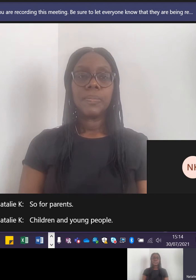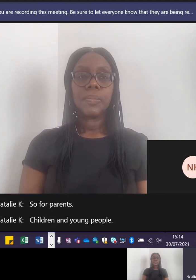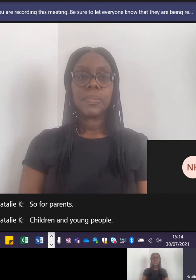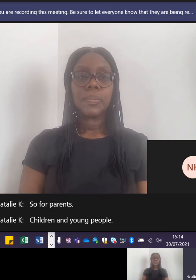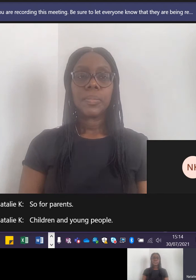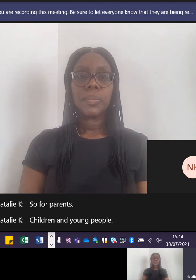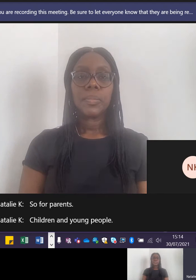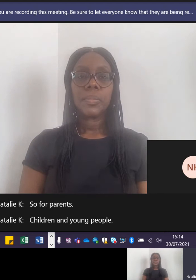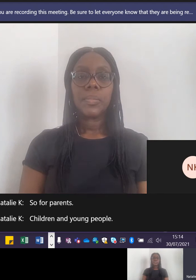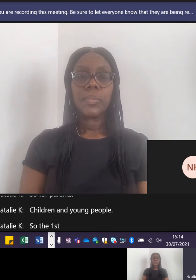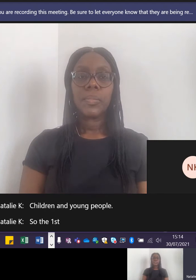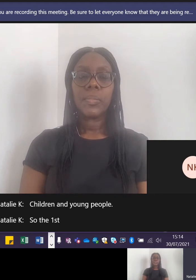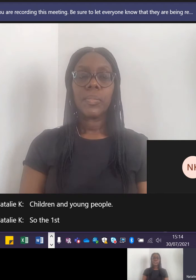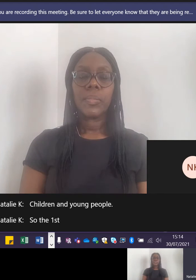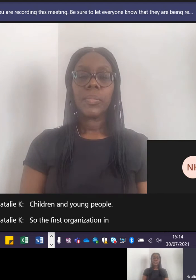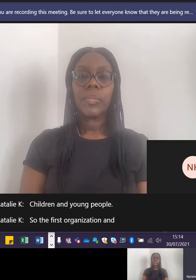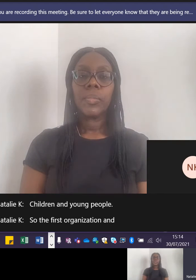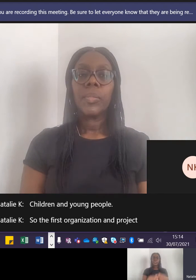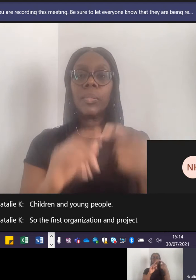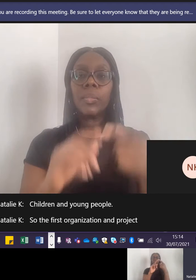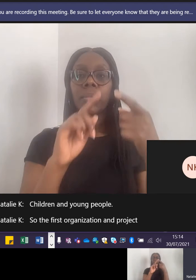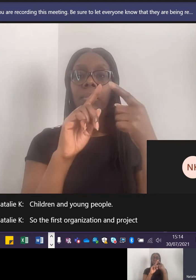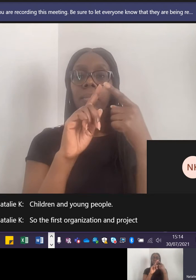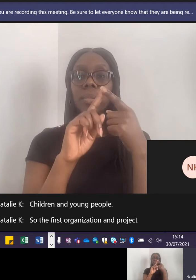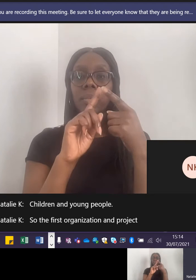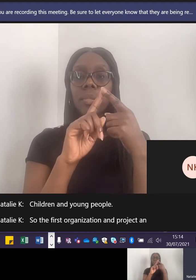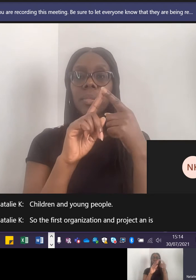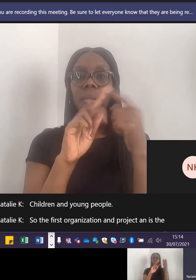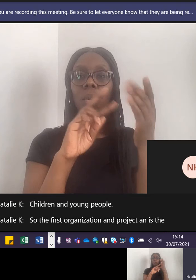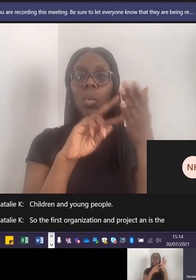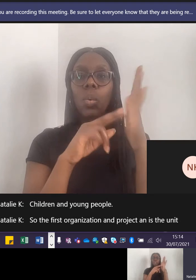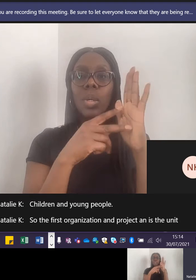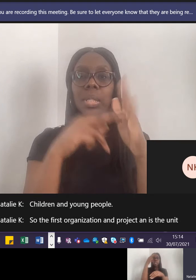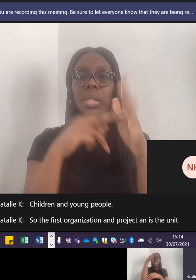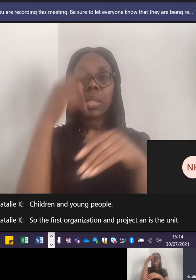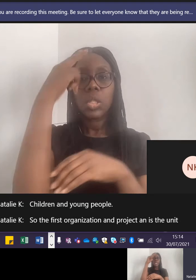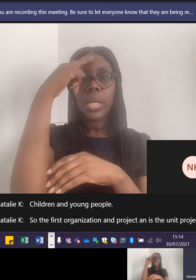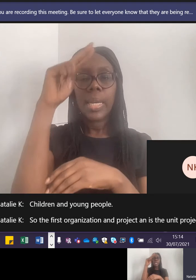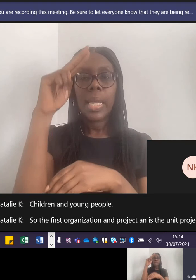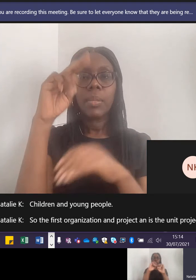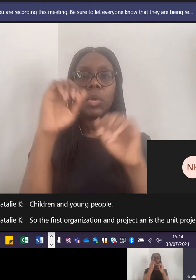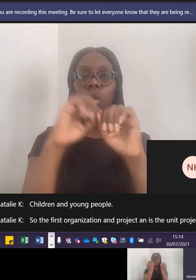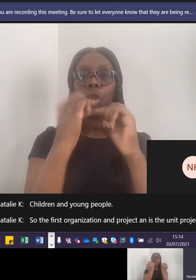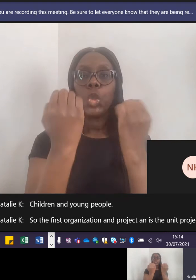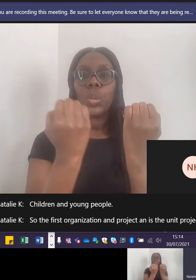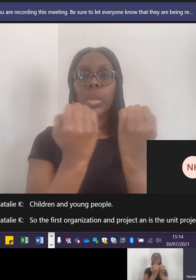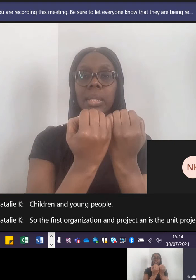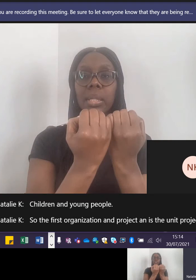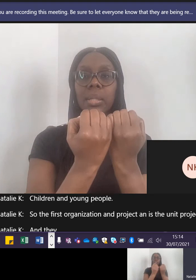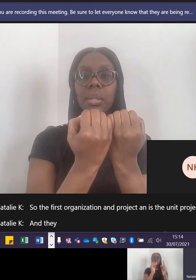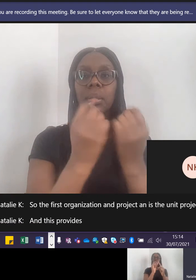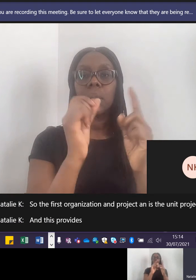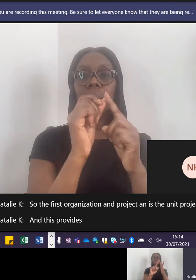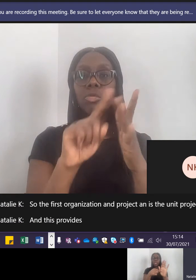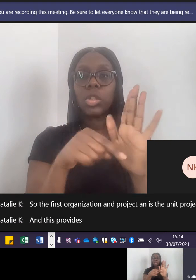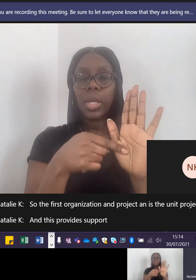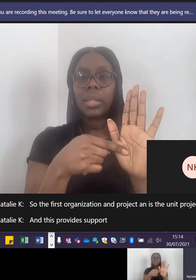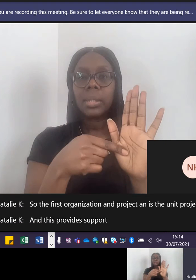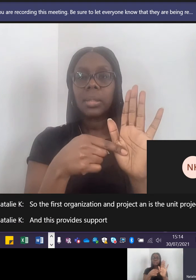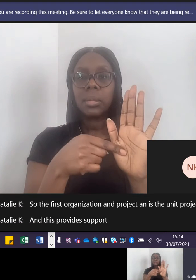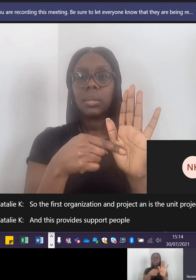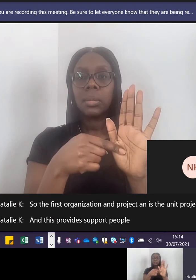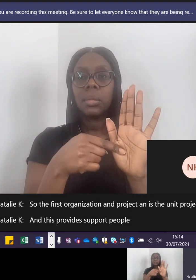So the first organisation and project is the UNIT project, and this provides support to